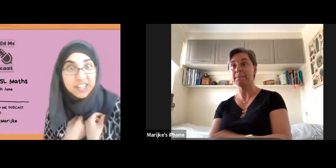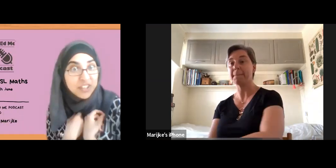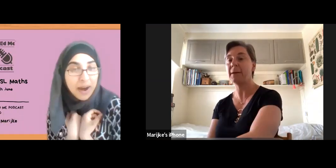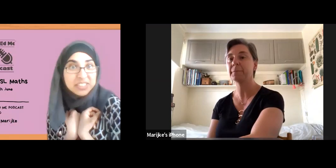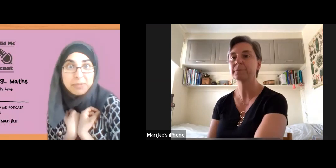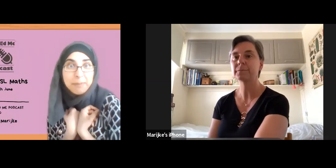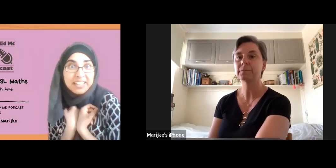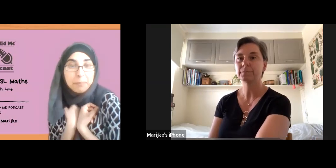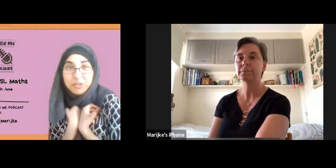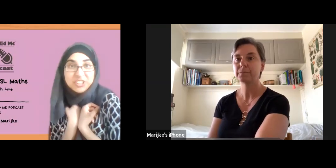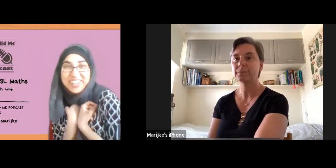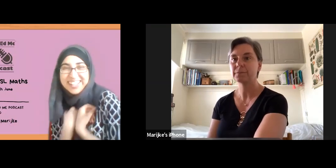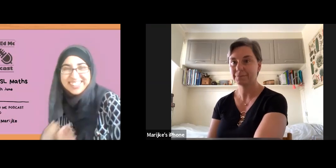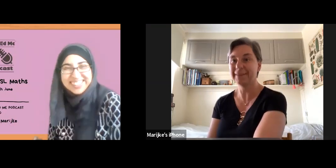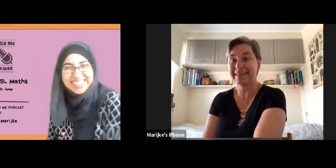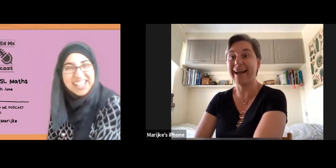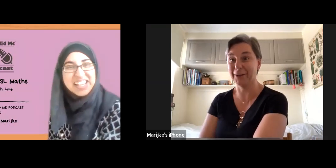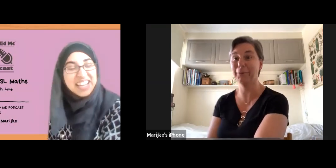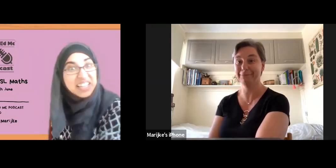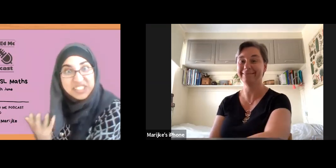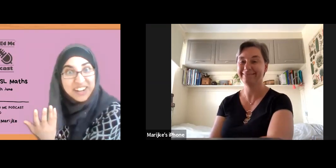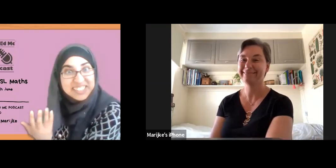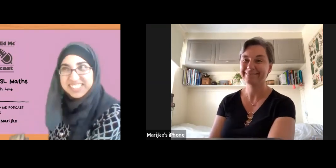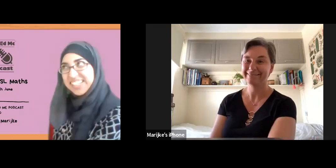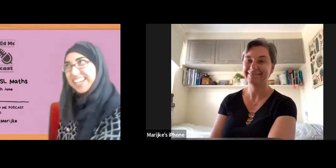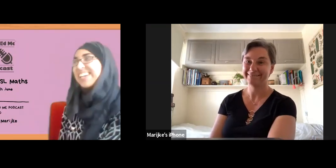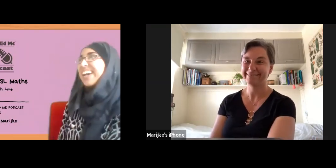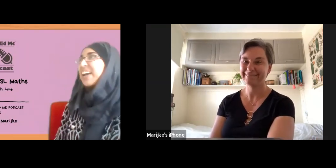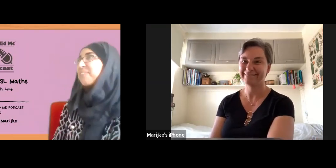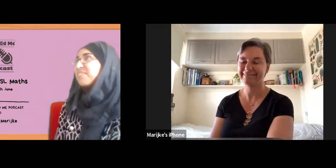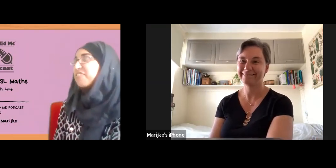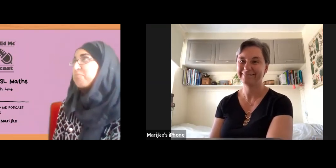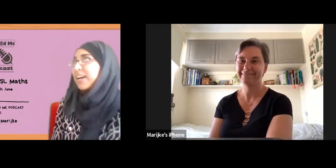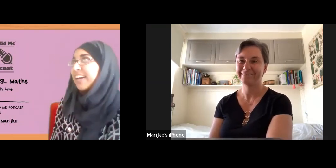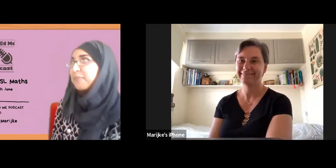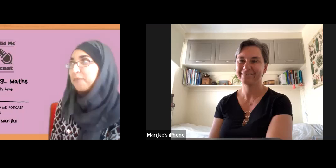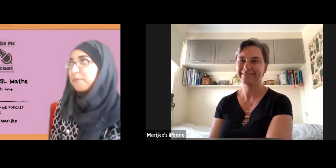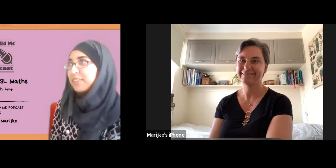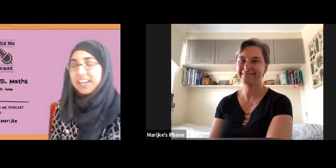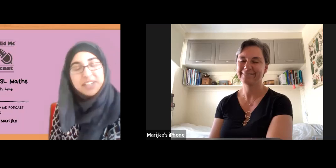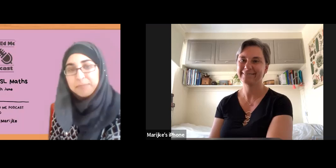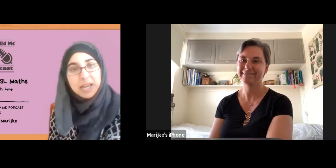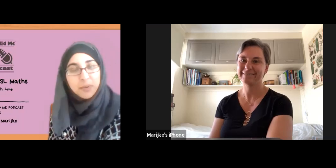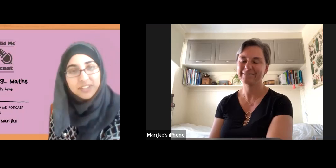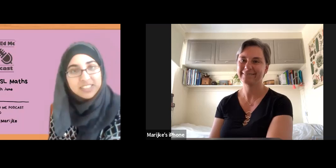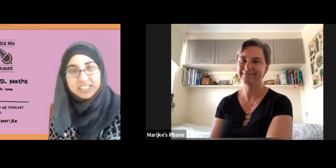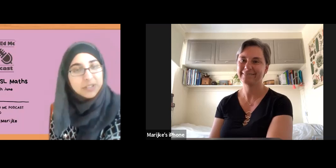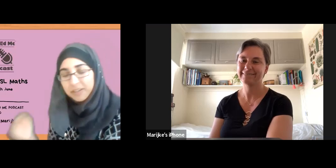though I wasn't being paid a portion of that. I know. It's crazy, isn't it? But yeah, when I became a qualified teacher, it was